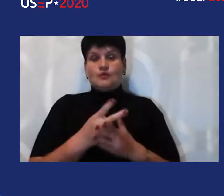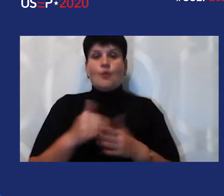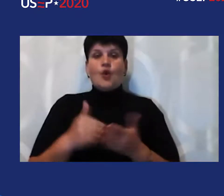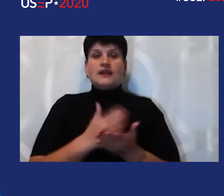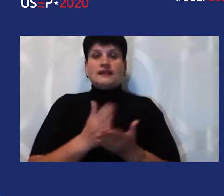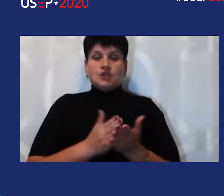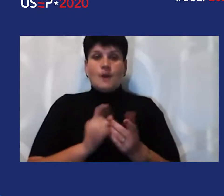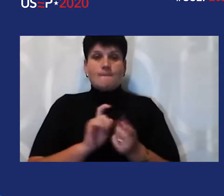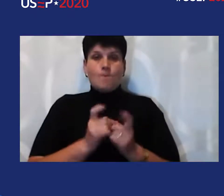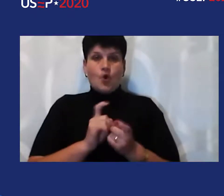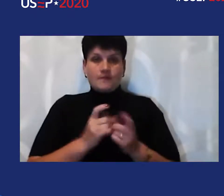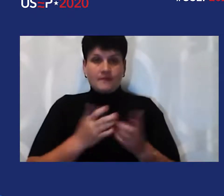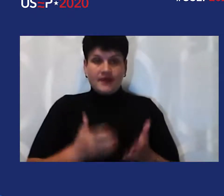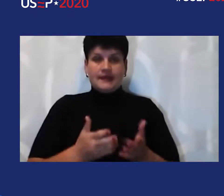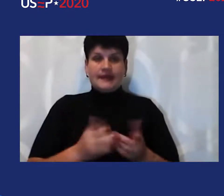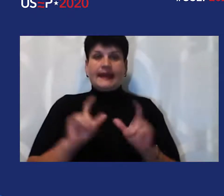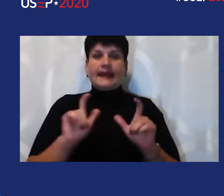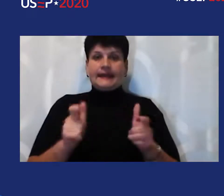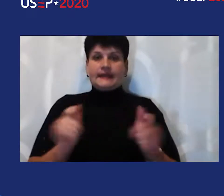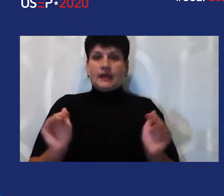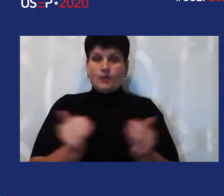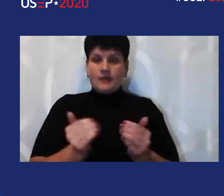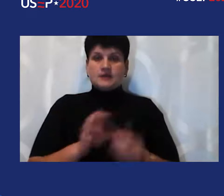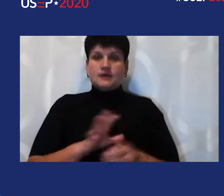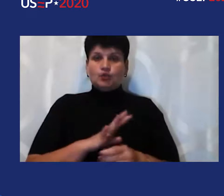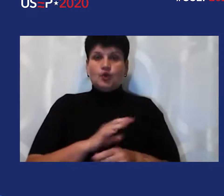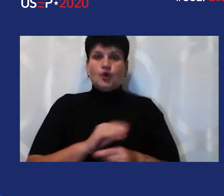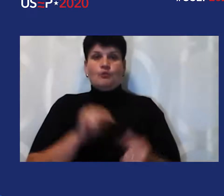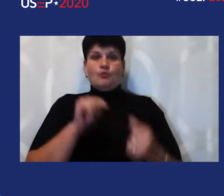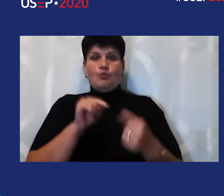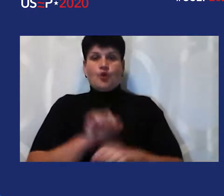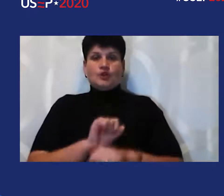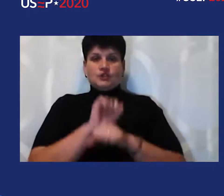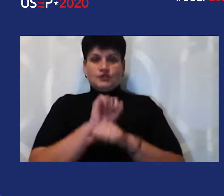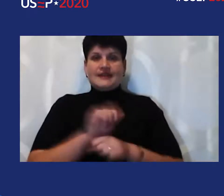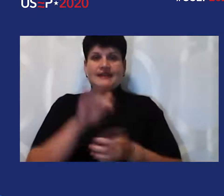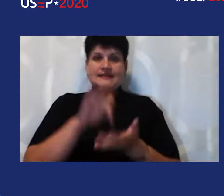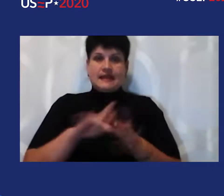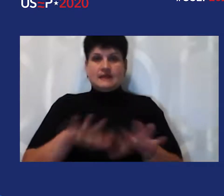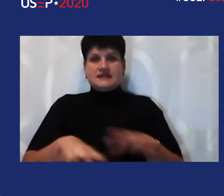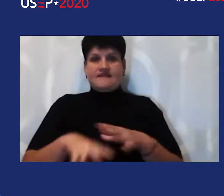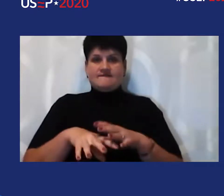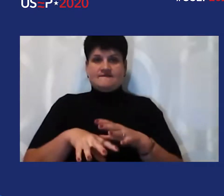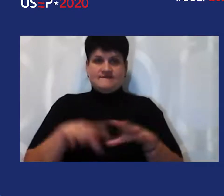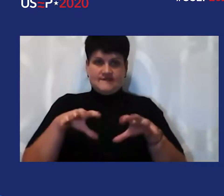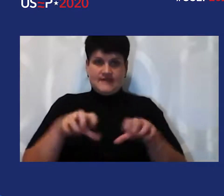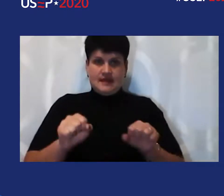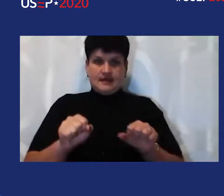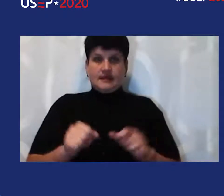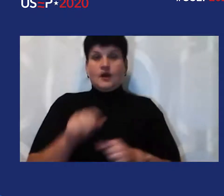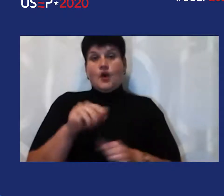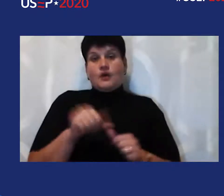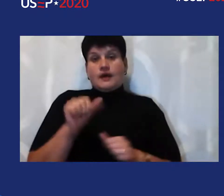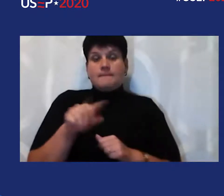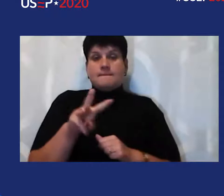Suppressing the protests and trying to find other solutions. In Ukraine, we have